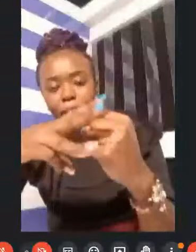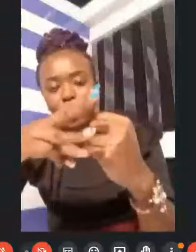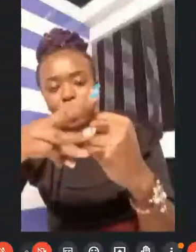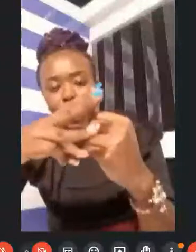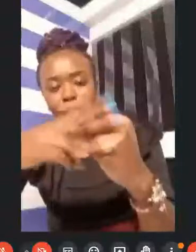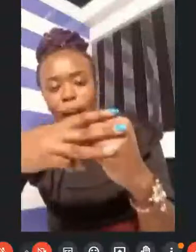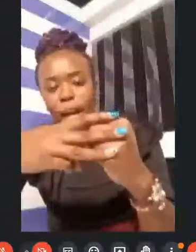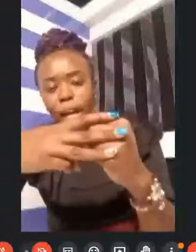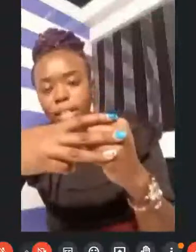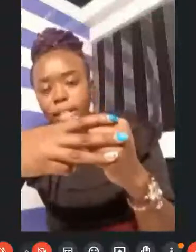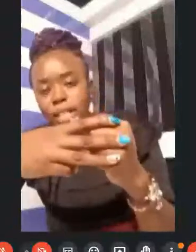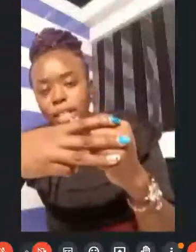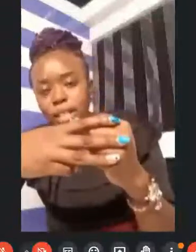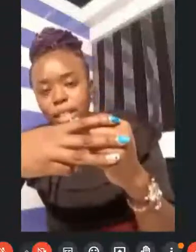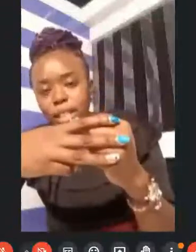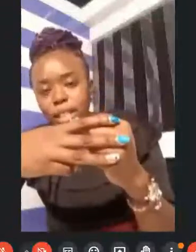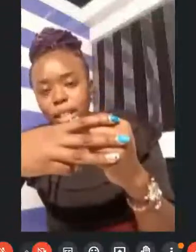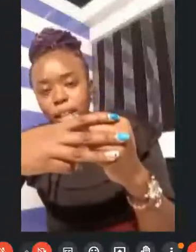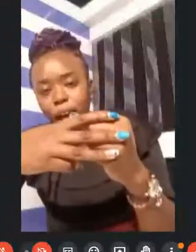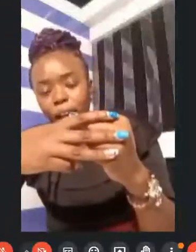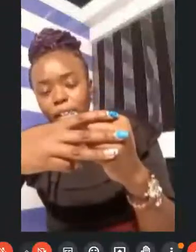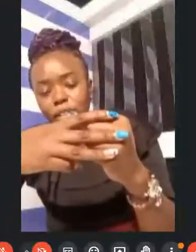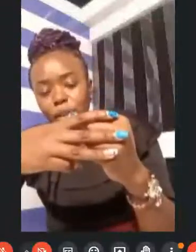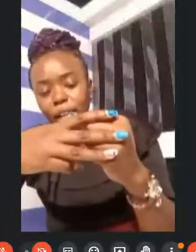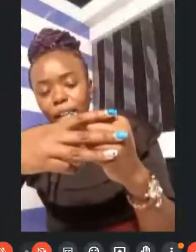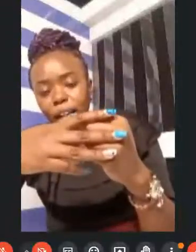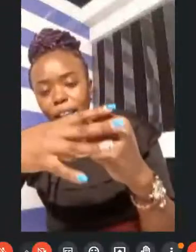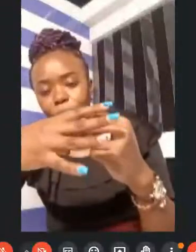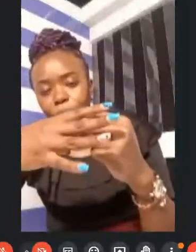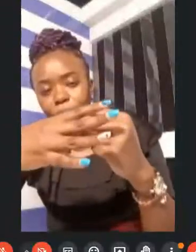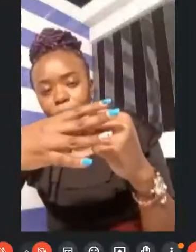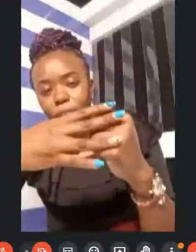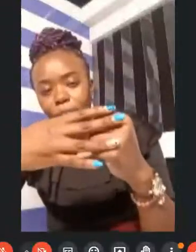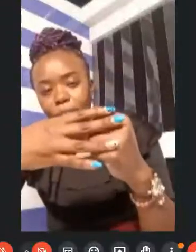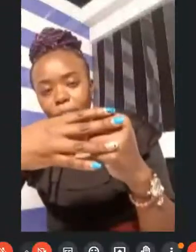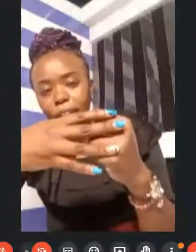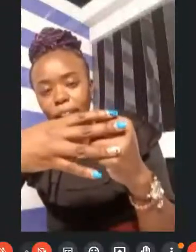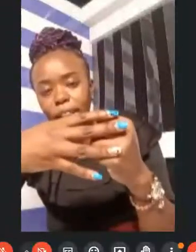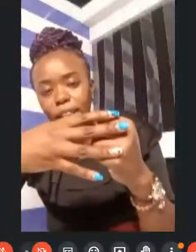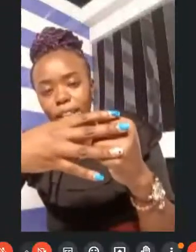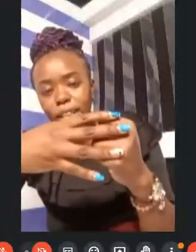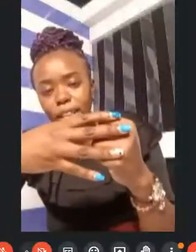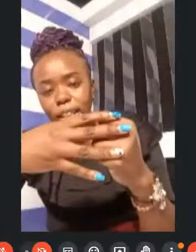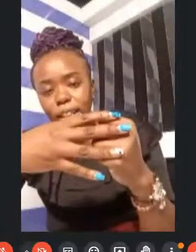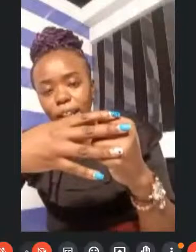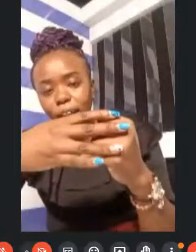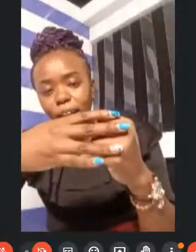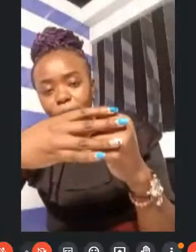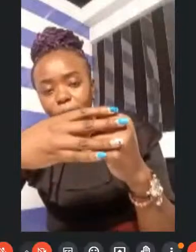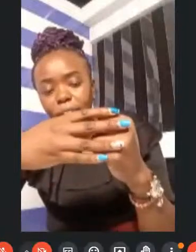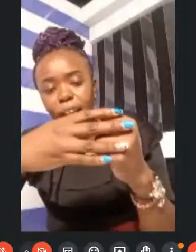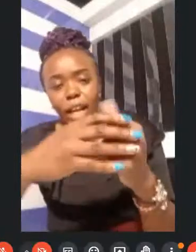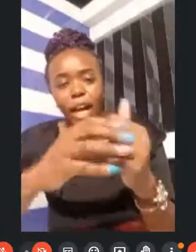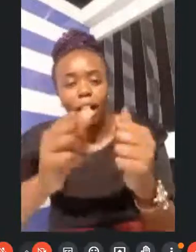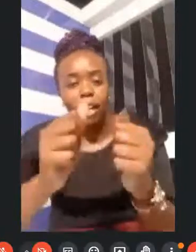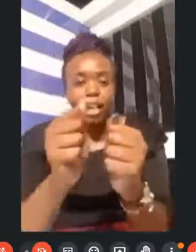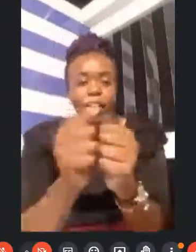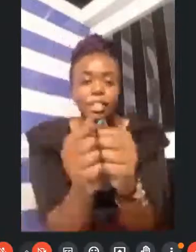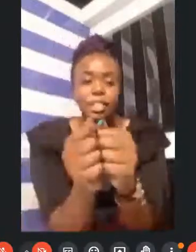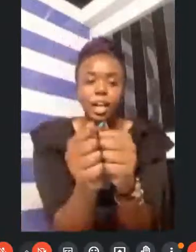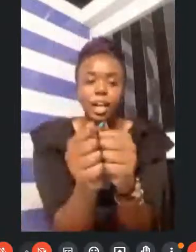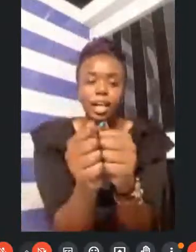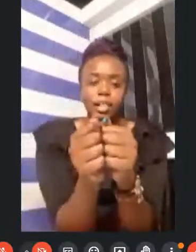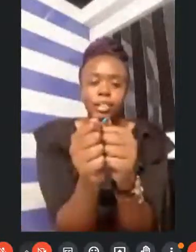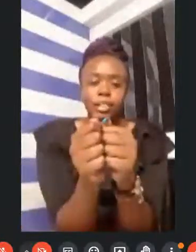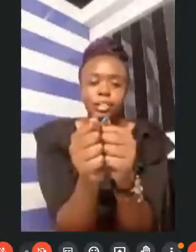add another one. 8. I also add another one. 9. 9. And